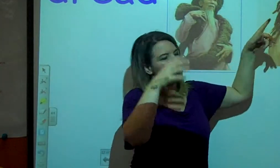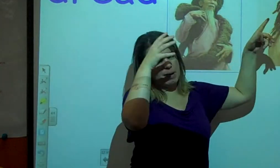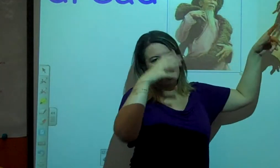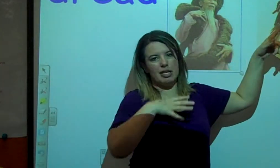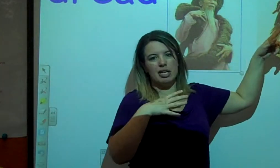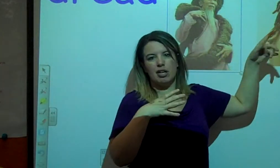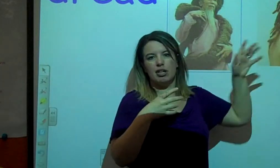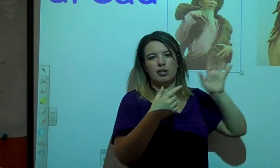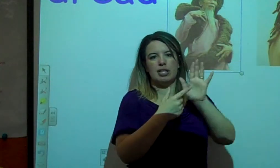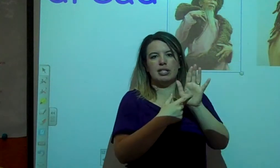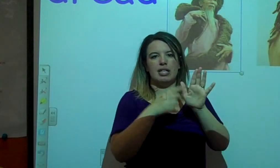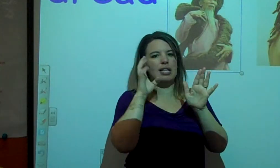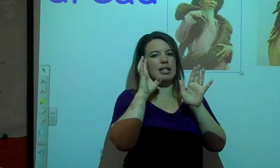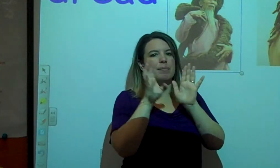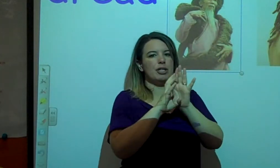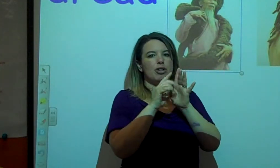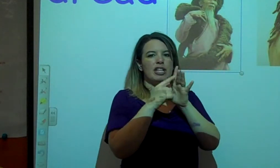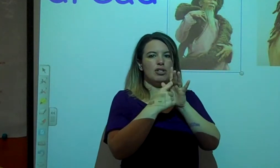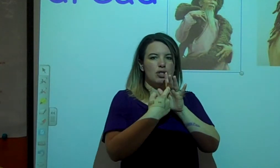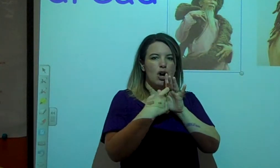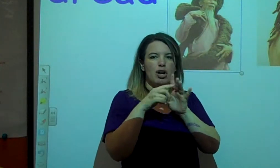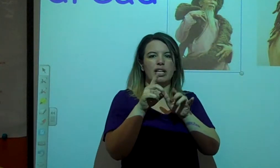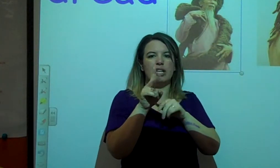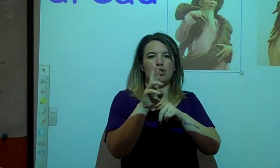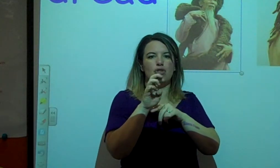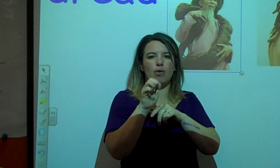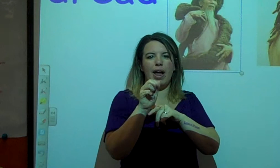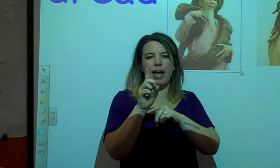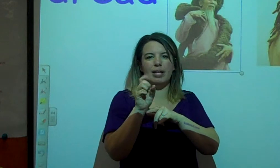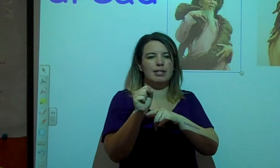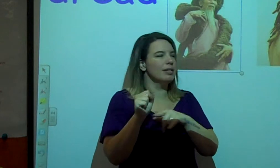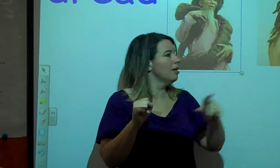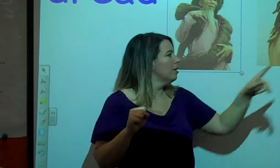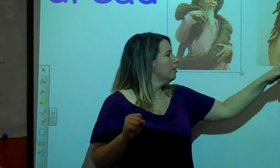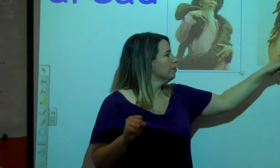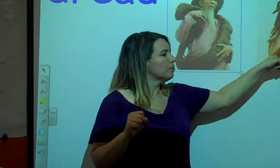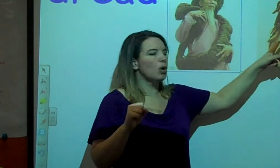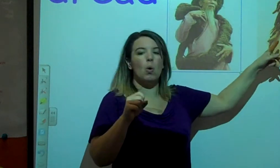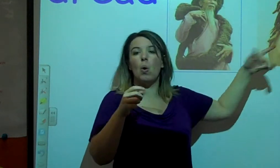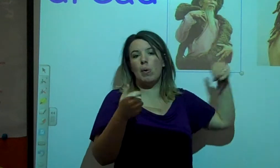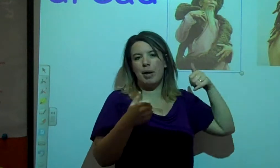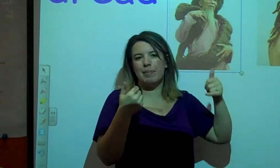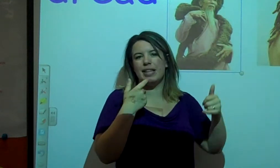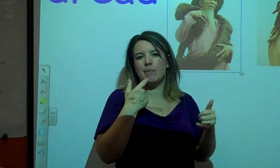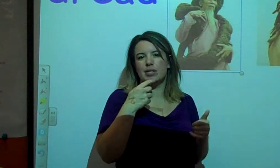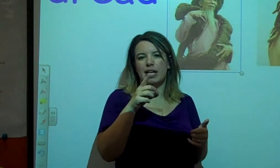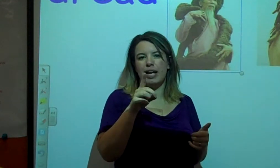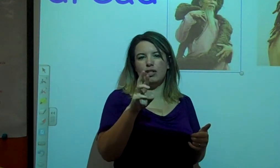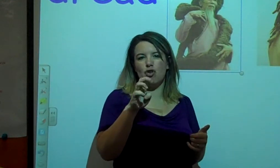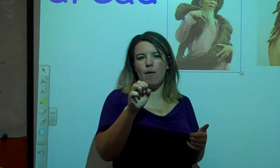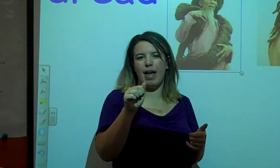This man here, you can see in the picture, he's starting his dreads, or maybe they will say